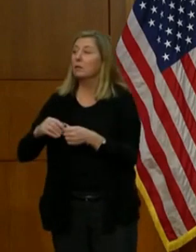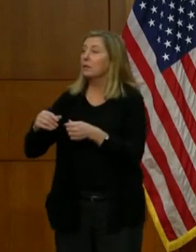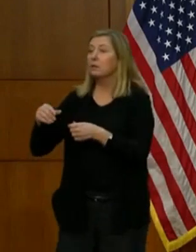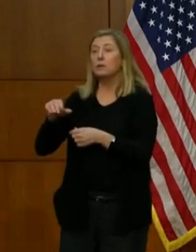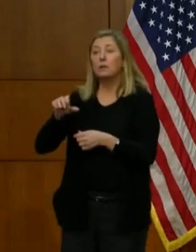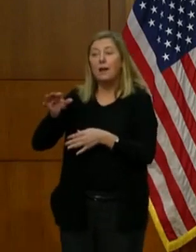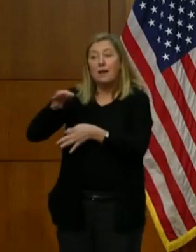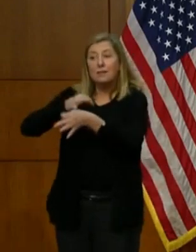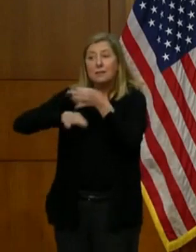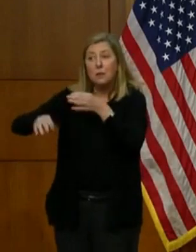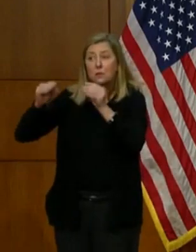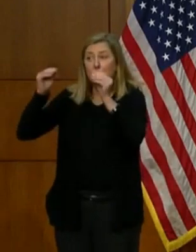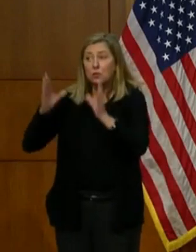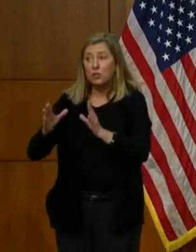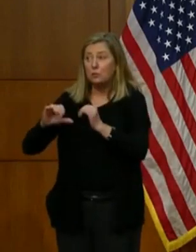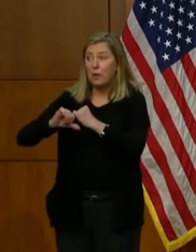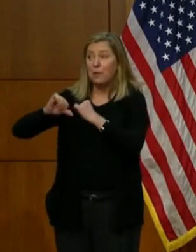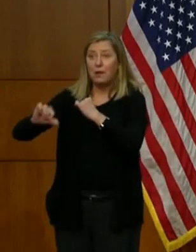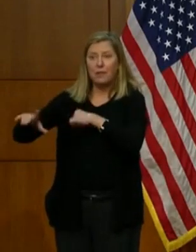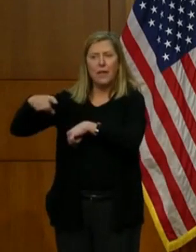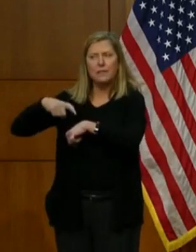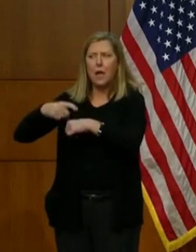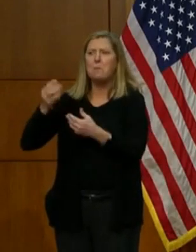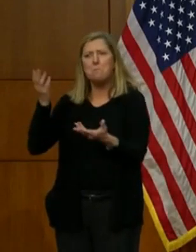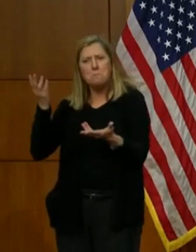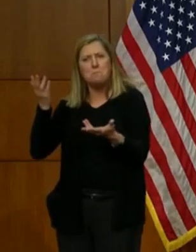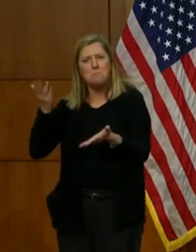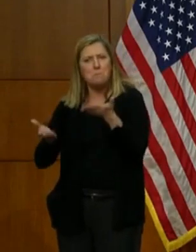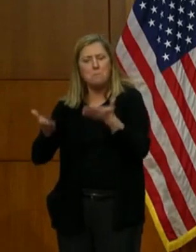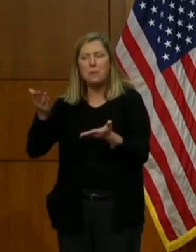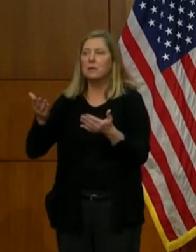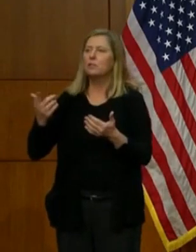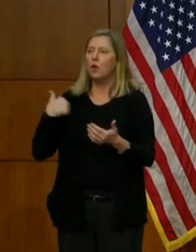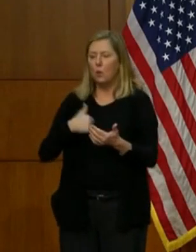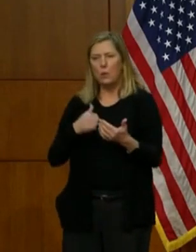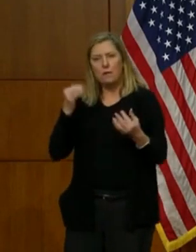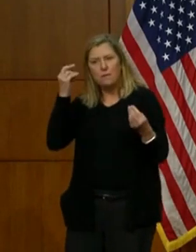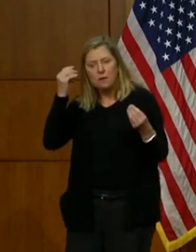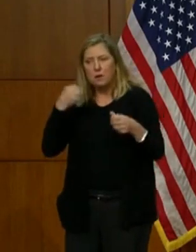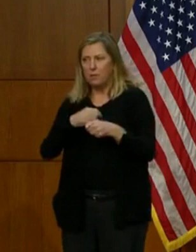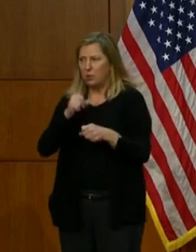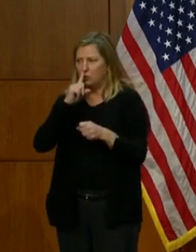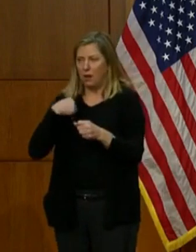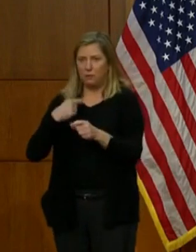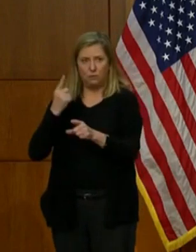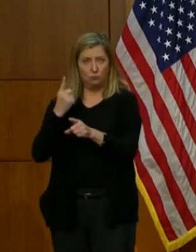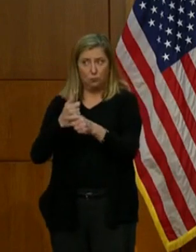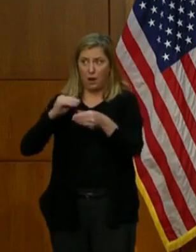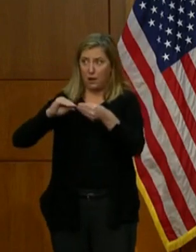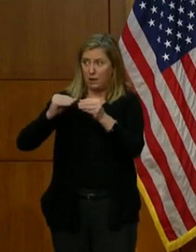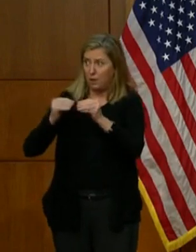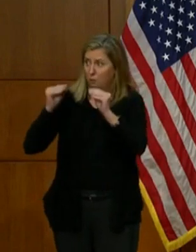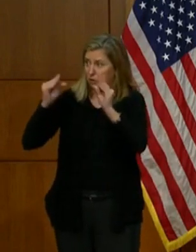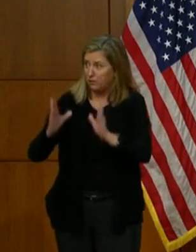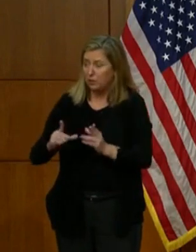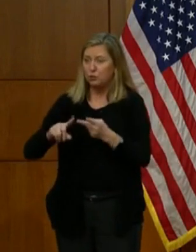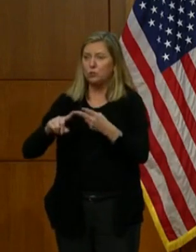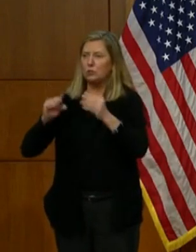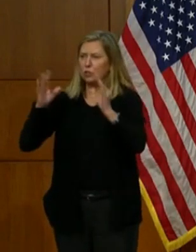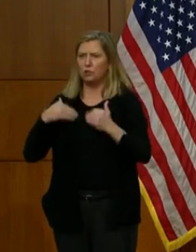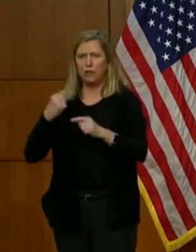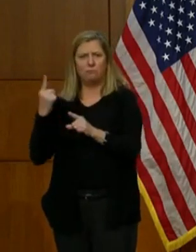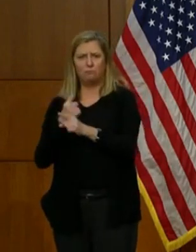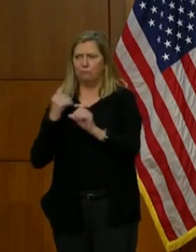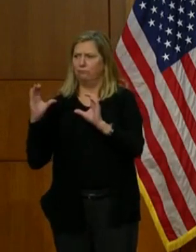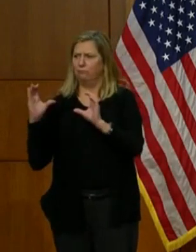We've done that. So we've taken a lot of measures in Virginia to make sure that we have the proper amount and the credentialed teachers in the classroom. And I'll